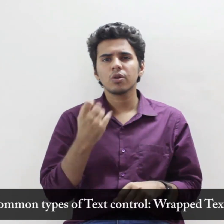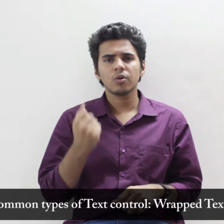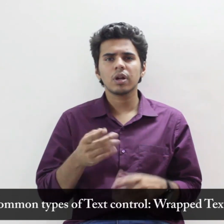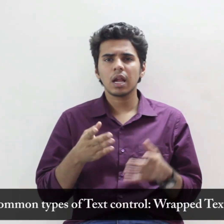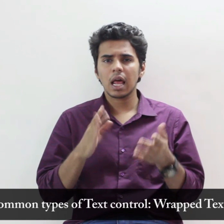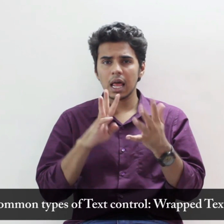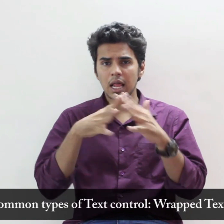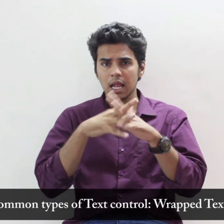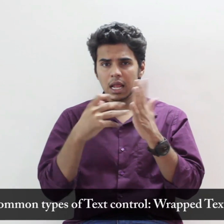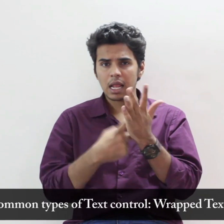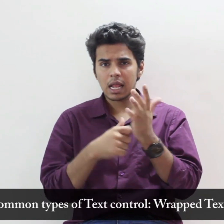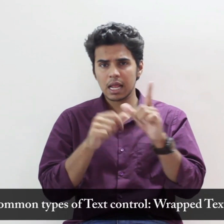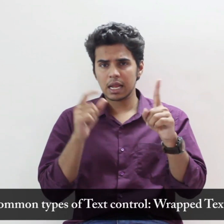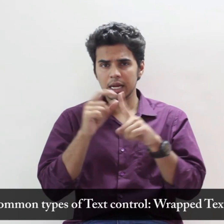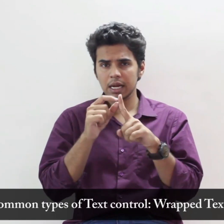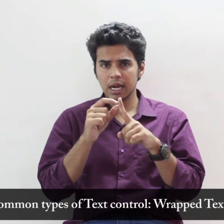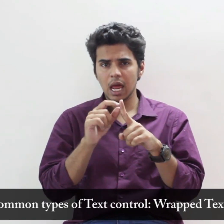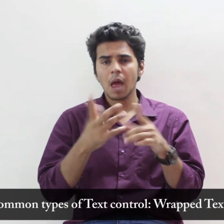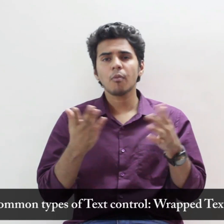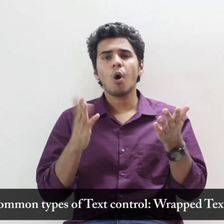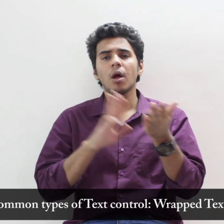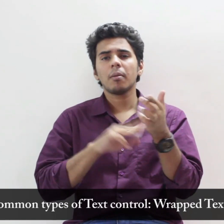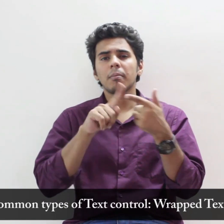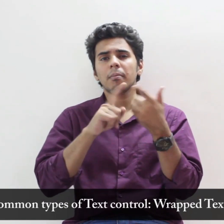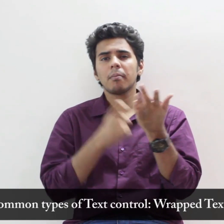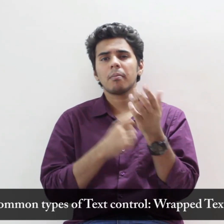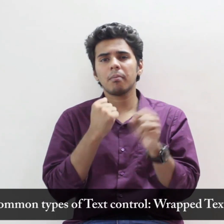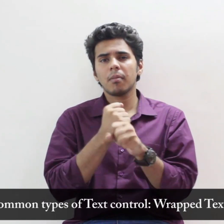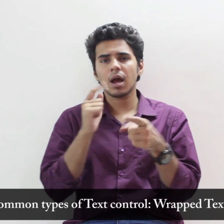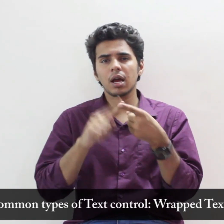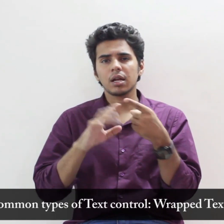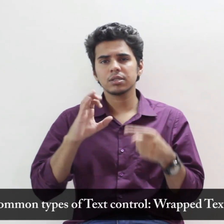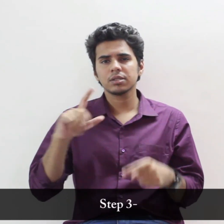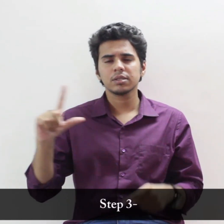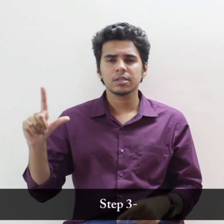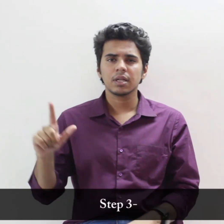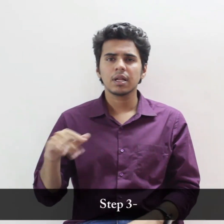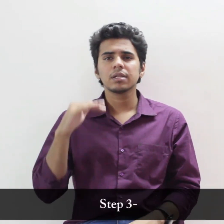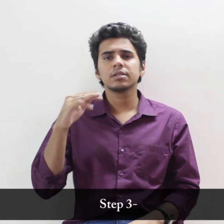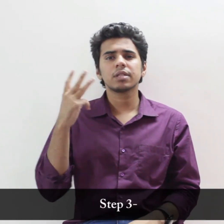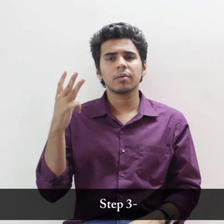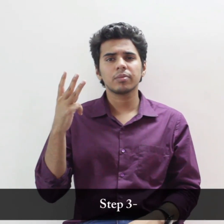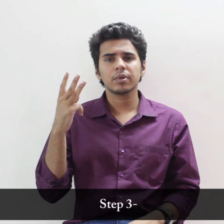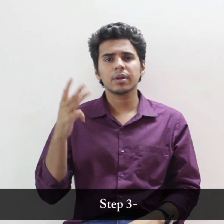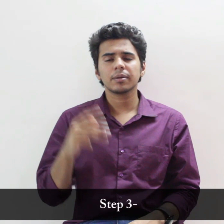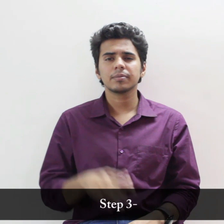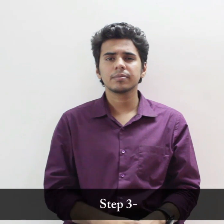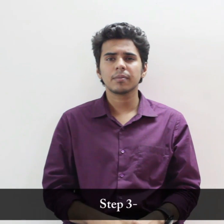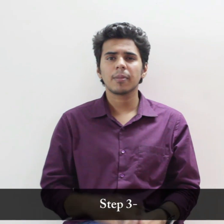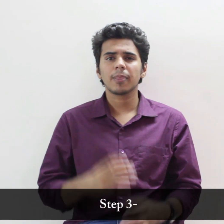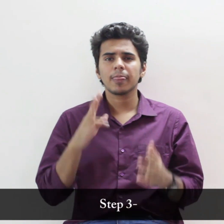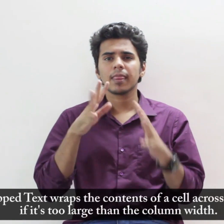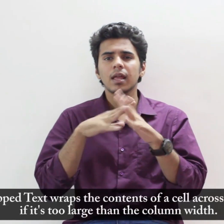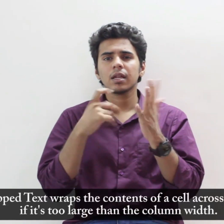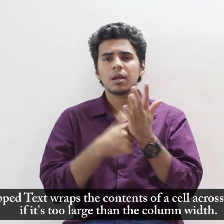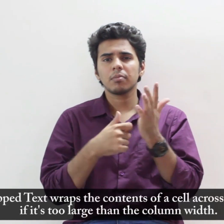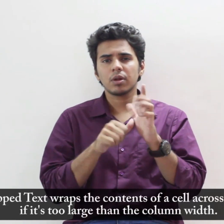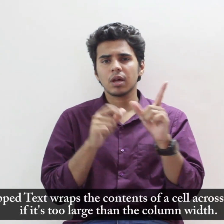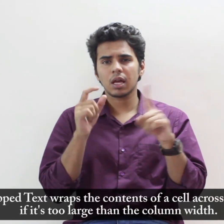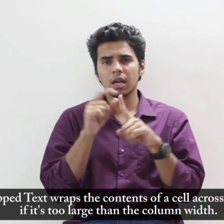There are two common types of text control: wrap text and merge cells. Step 3. The